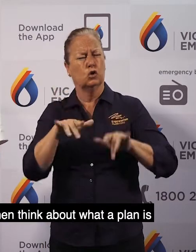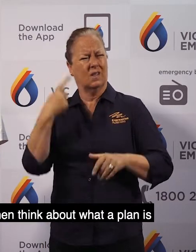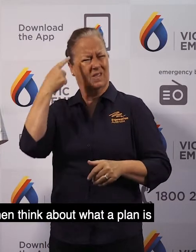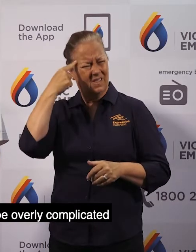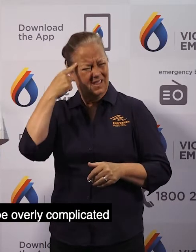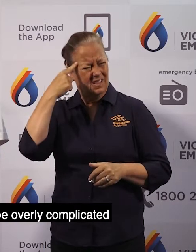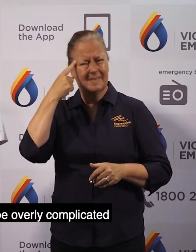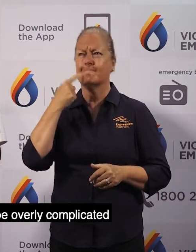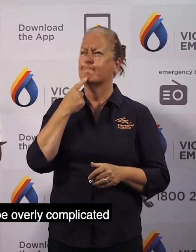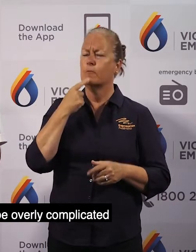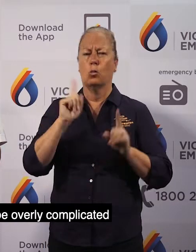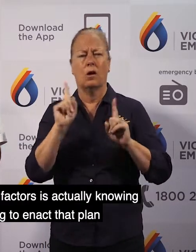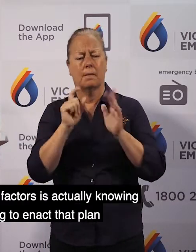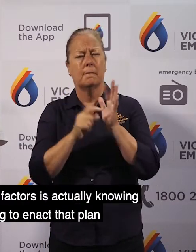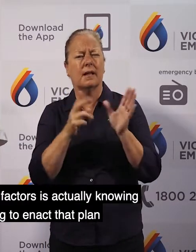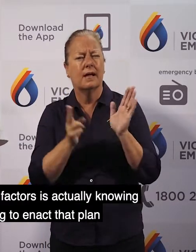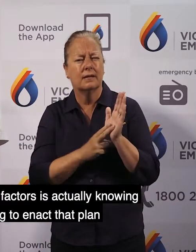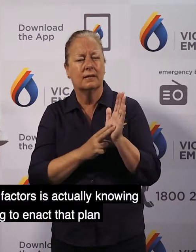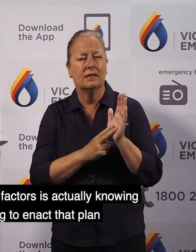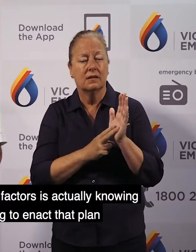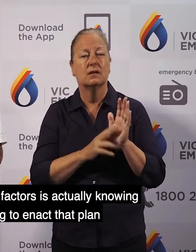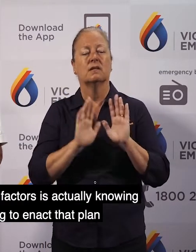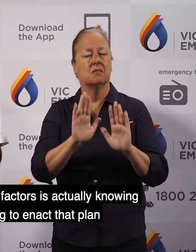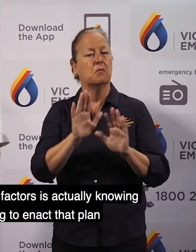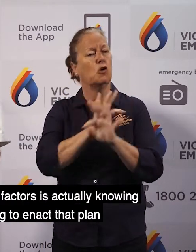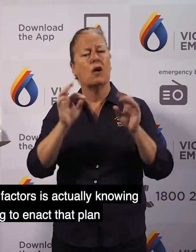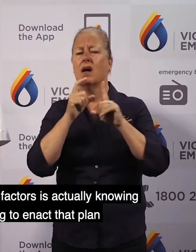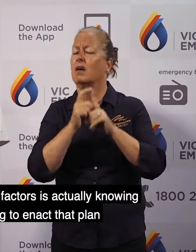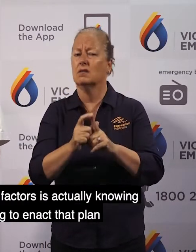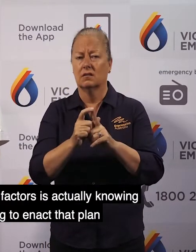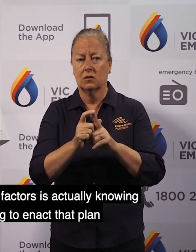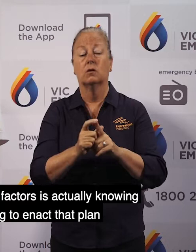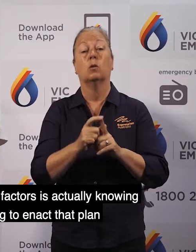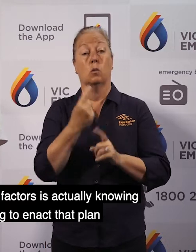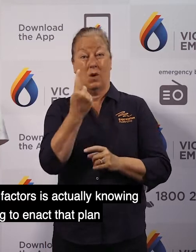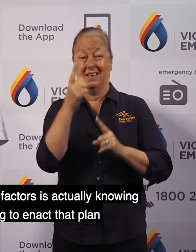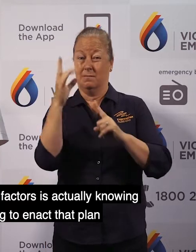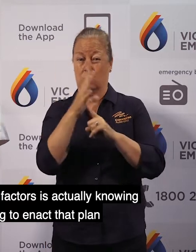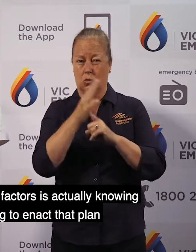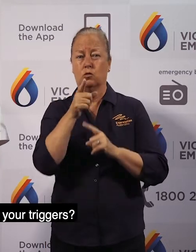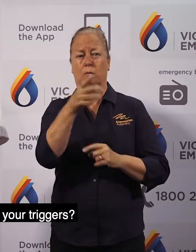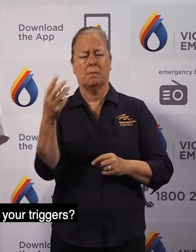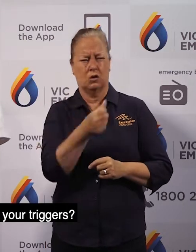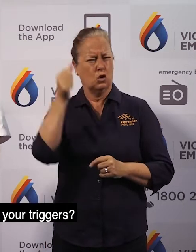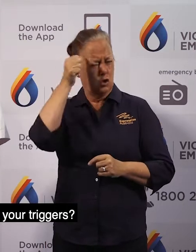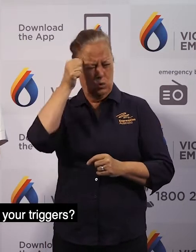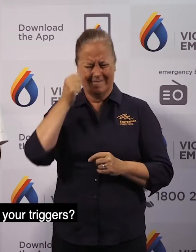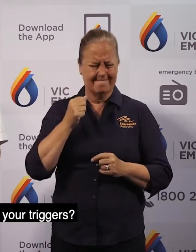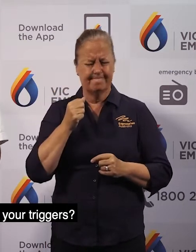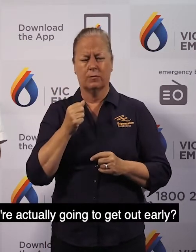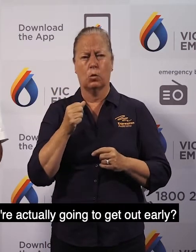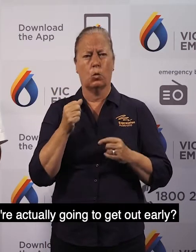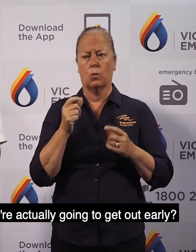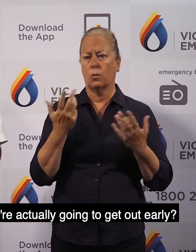plan is. It doesn't have to be overly complicated, but one of the important factors is actually knowing when you're going to enact that plan. So what are your